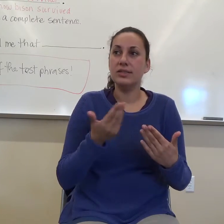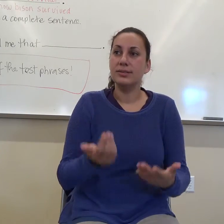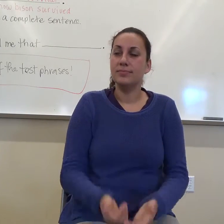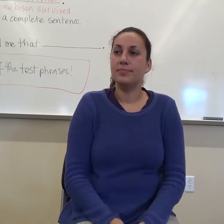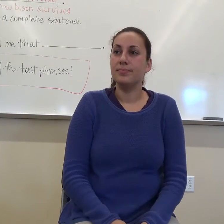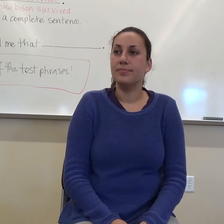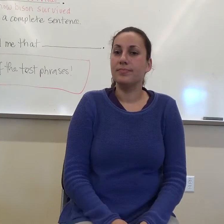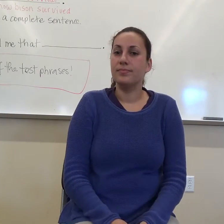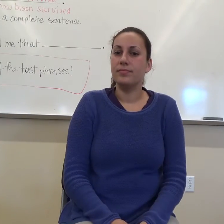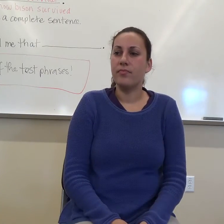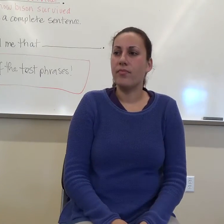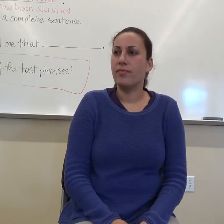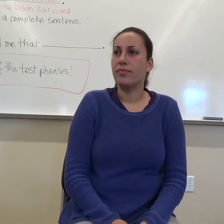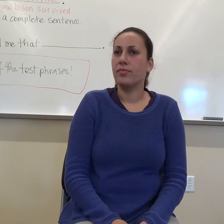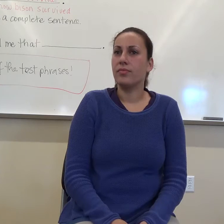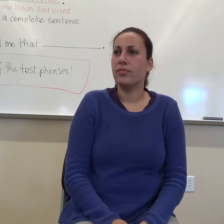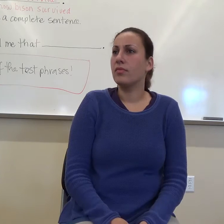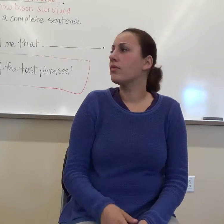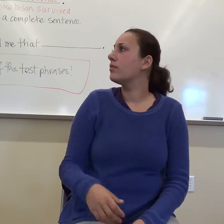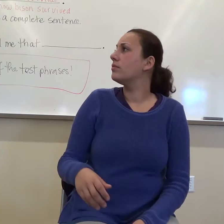So can we just say